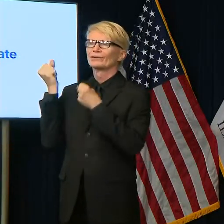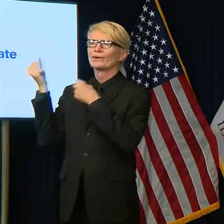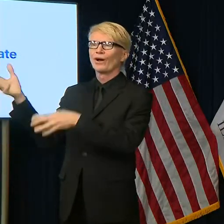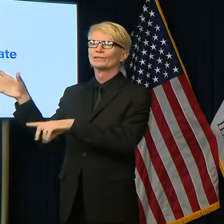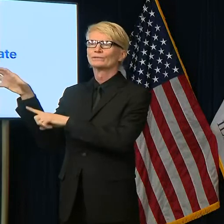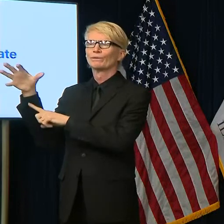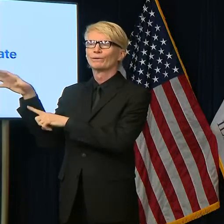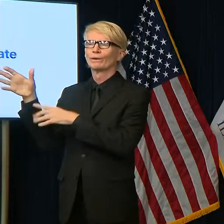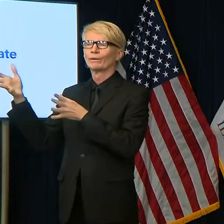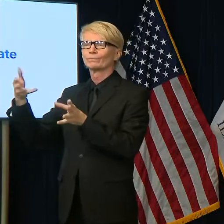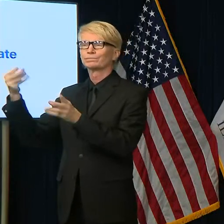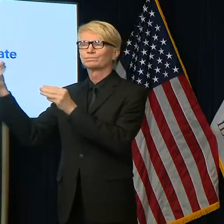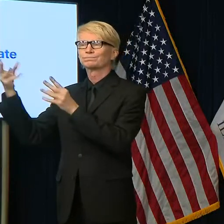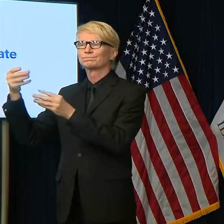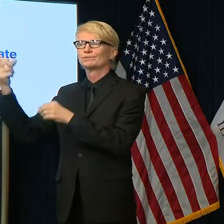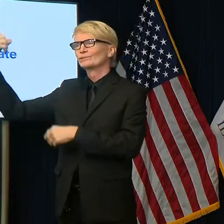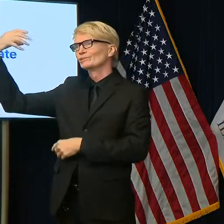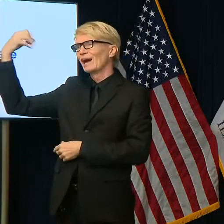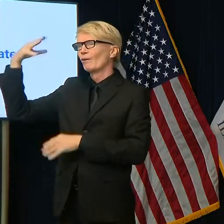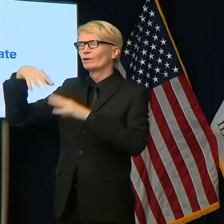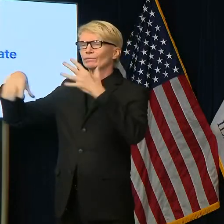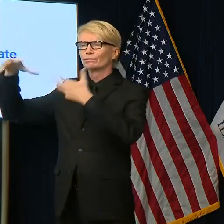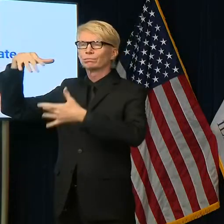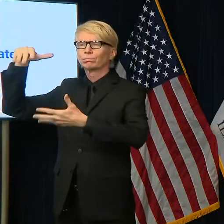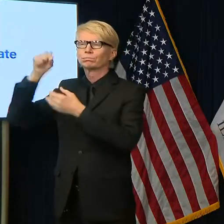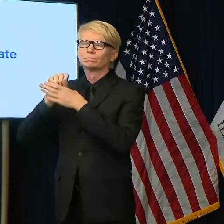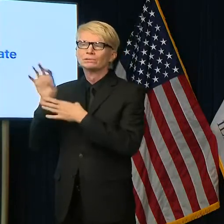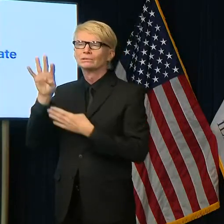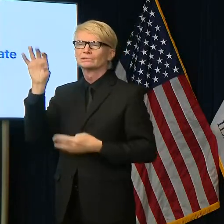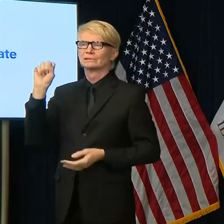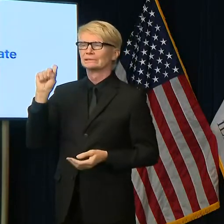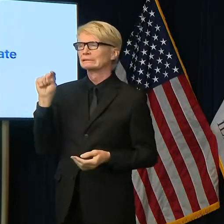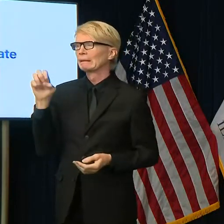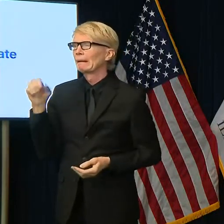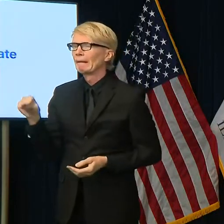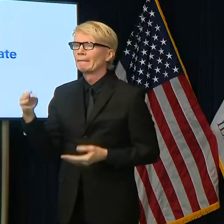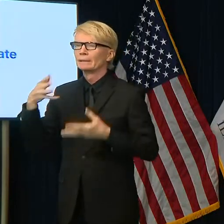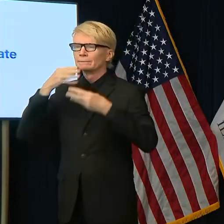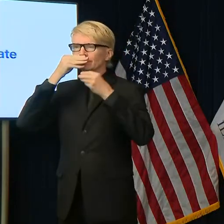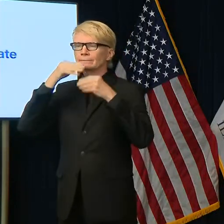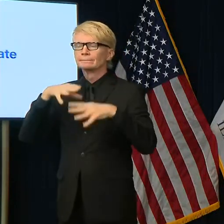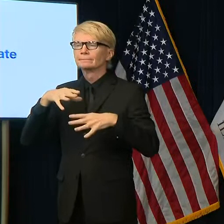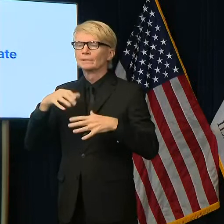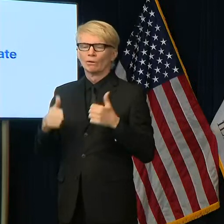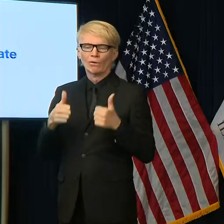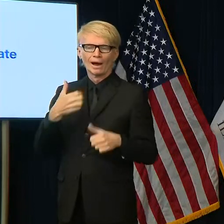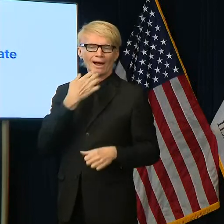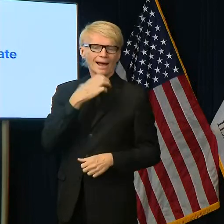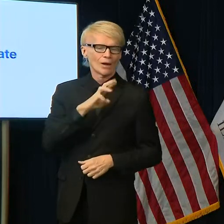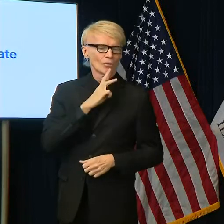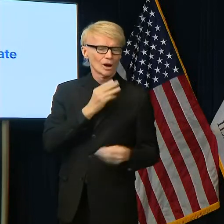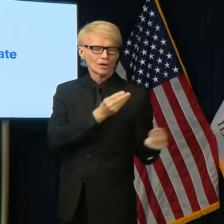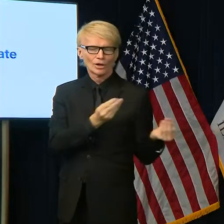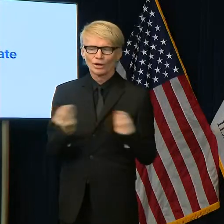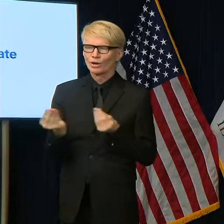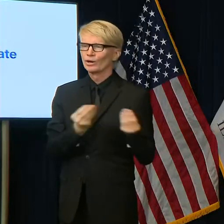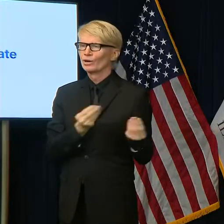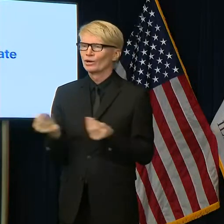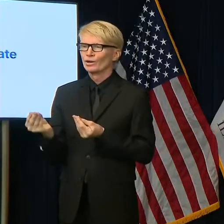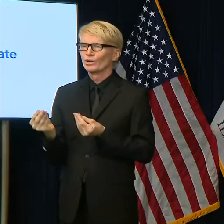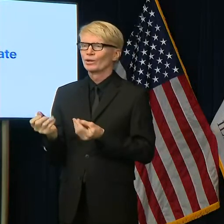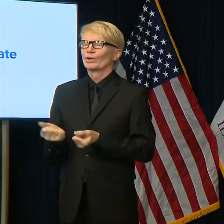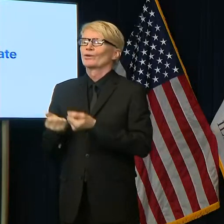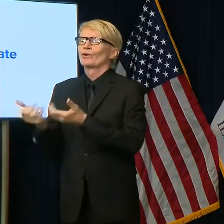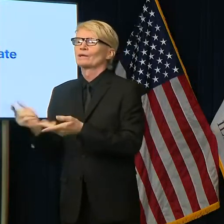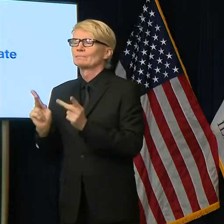things in hot showers or in the delivery of hot water to people, that